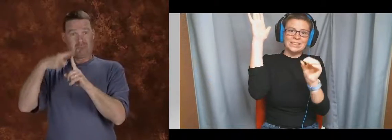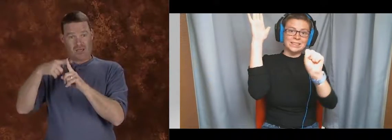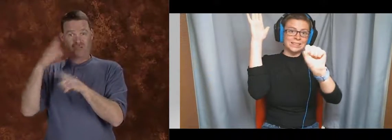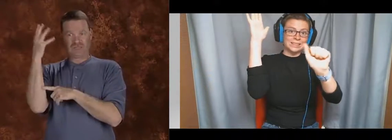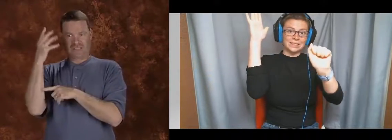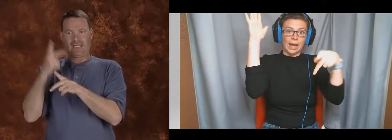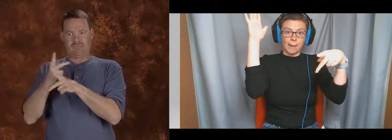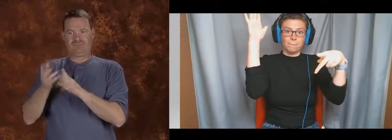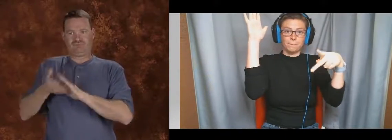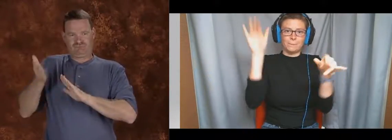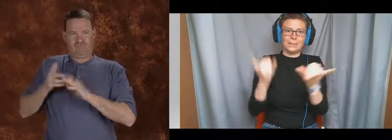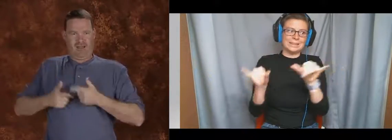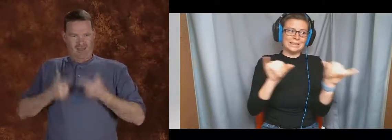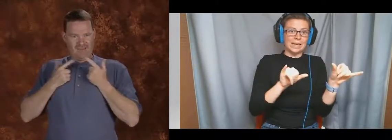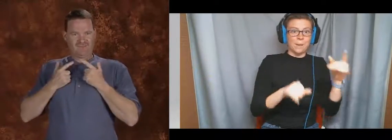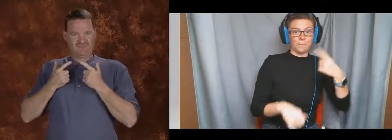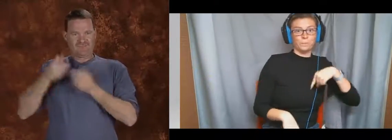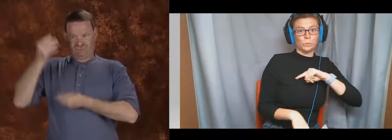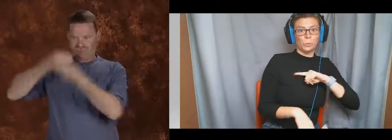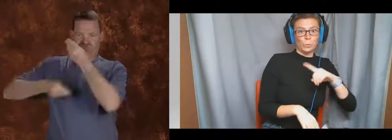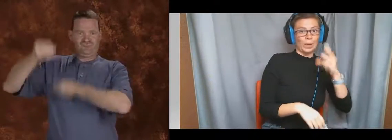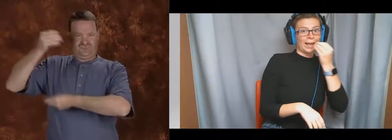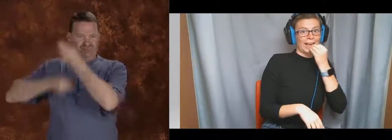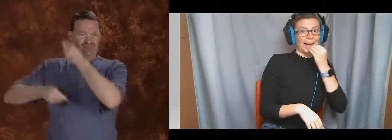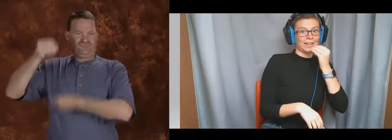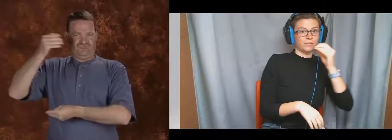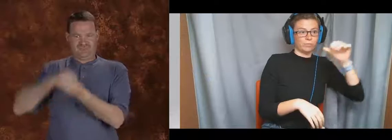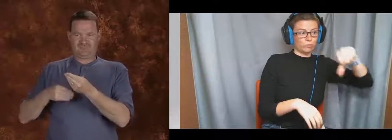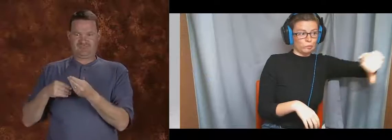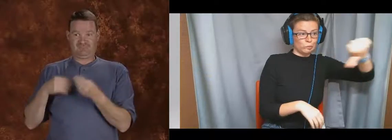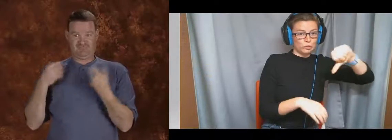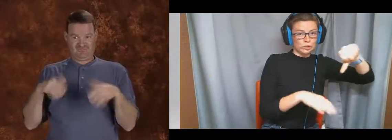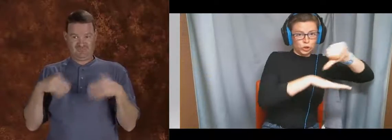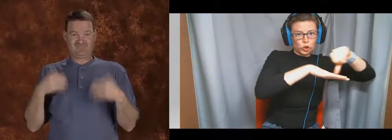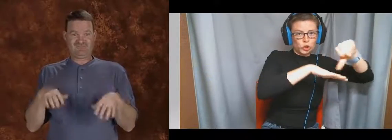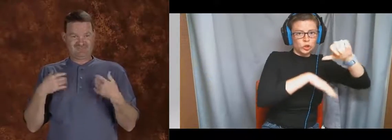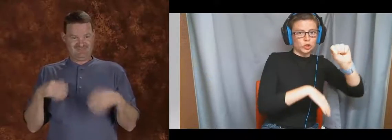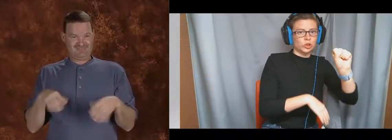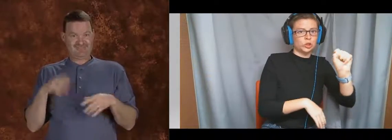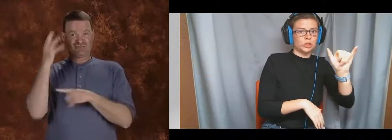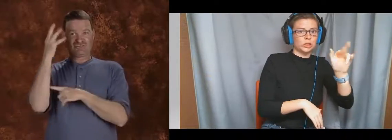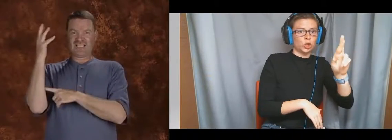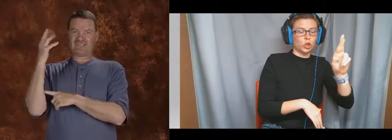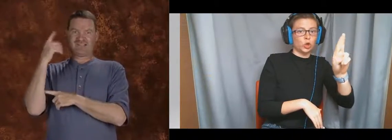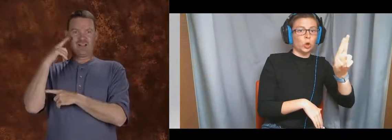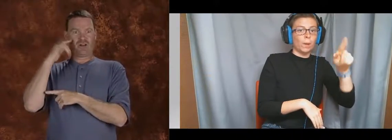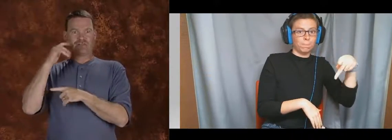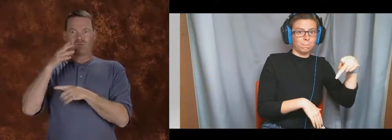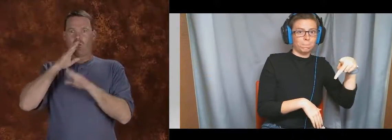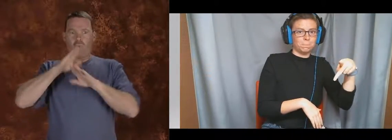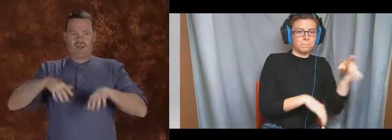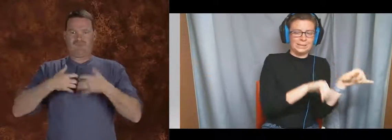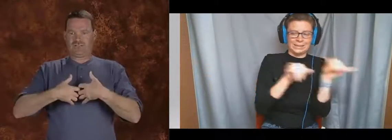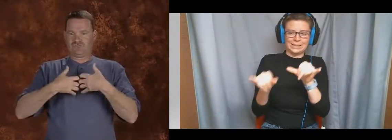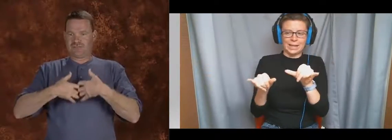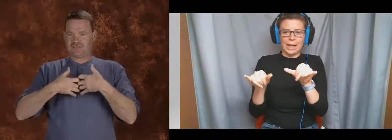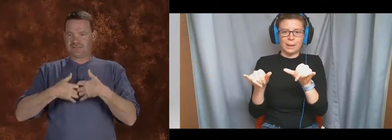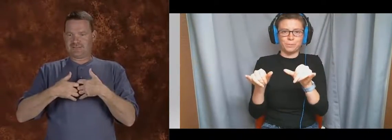eat. The syrup, or sap, is carbohydrates, which is really